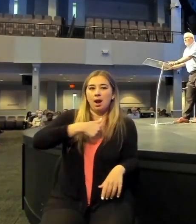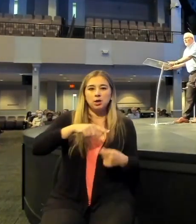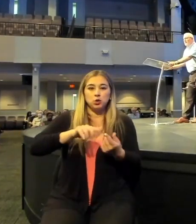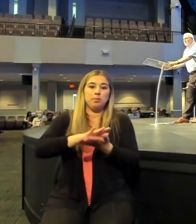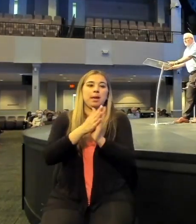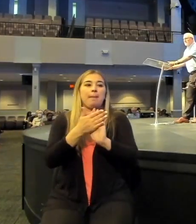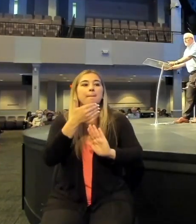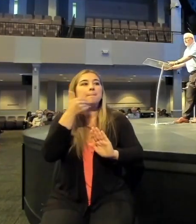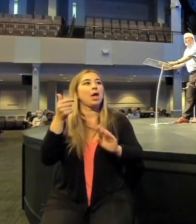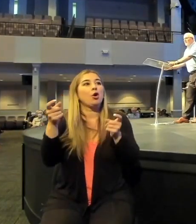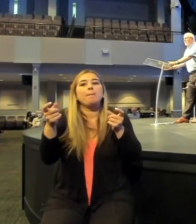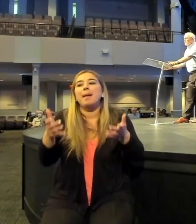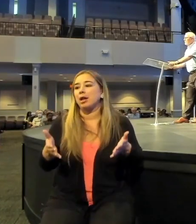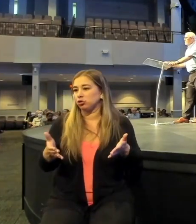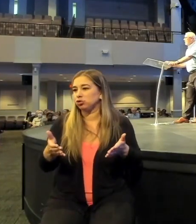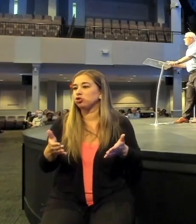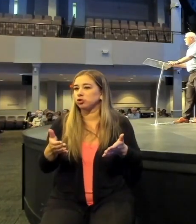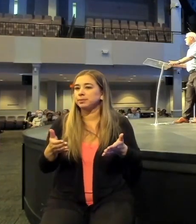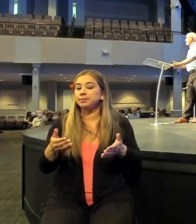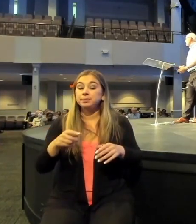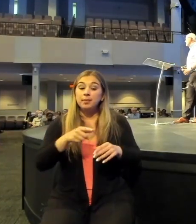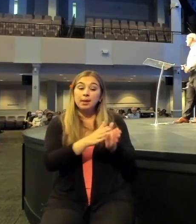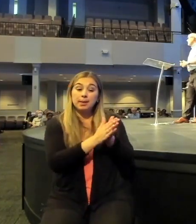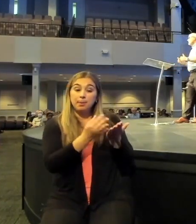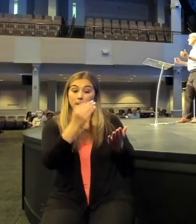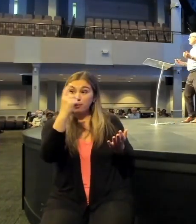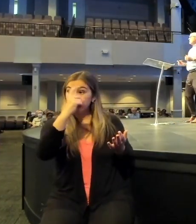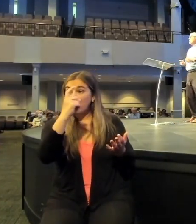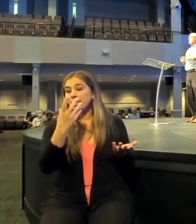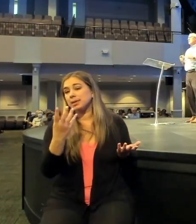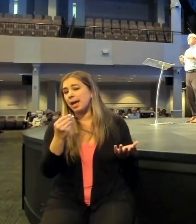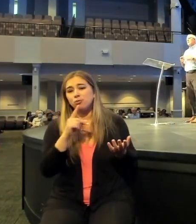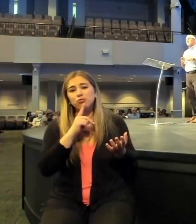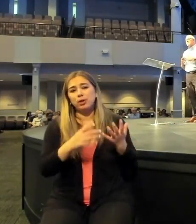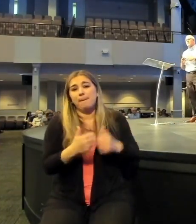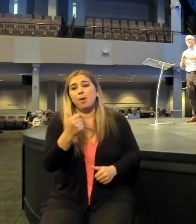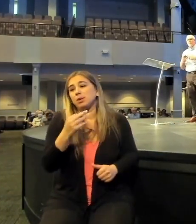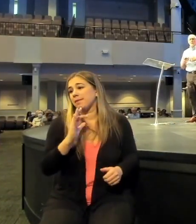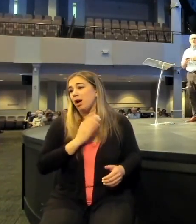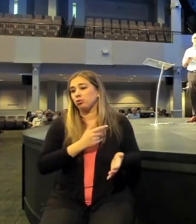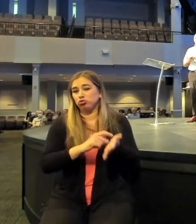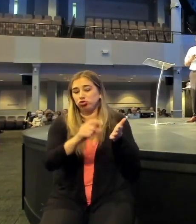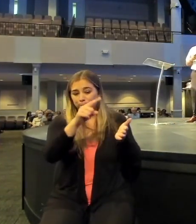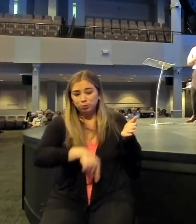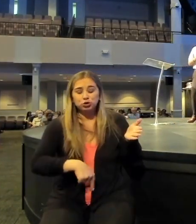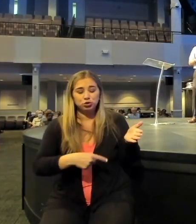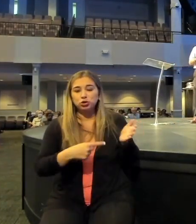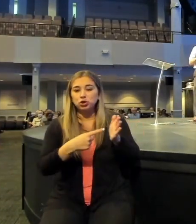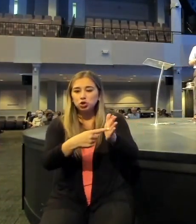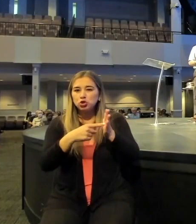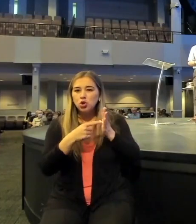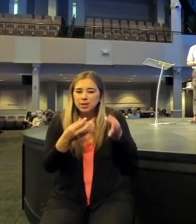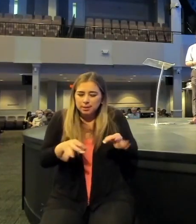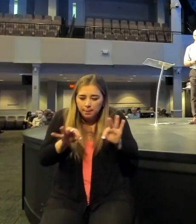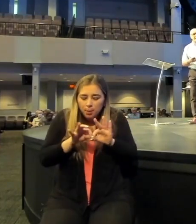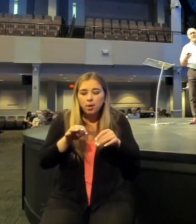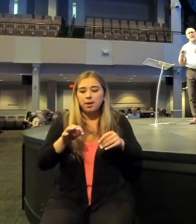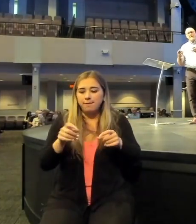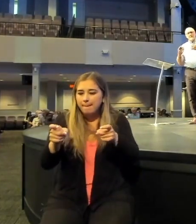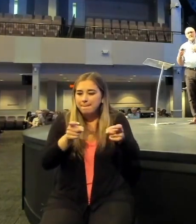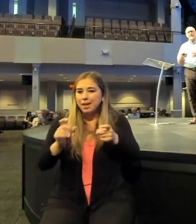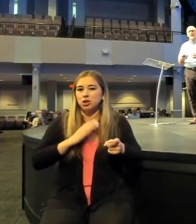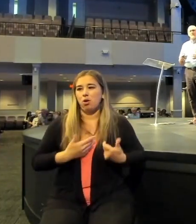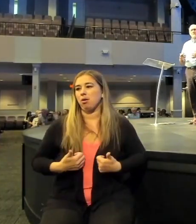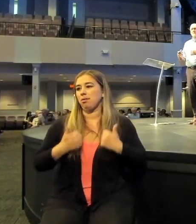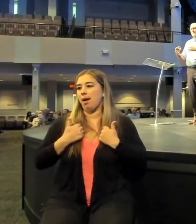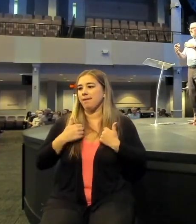better managers. And the book of Proverbs, as well as much of Scripture, teaches us the importance of stewarding our life. That